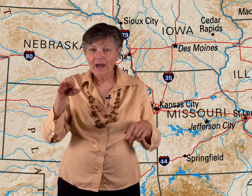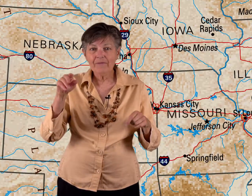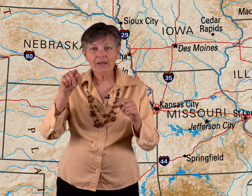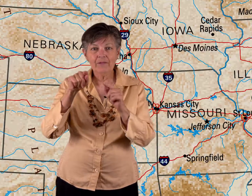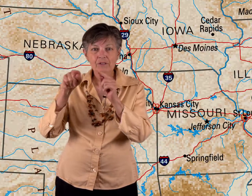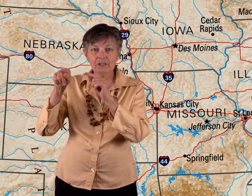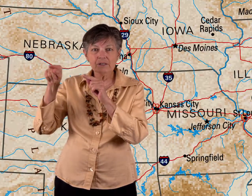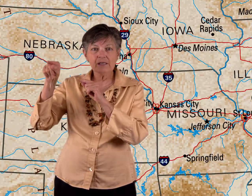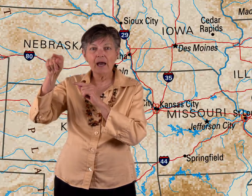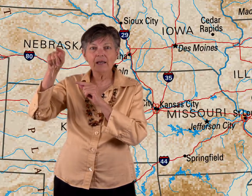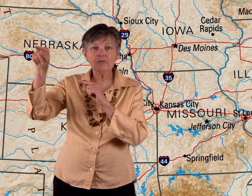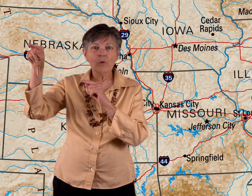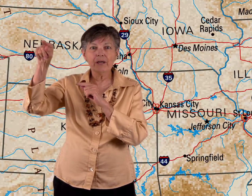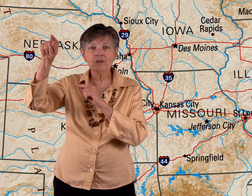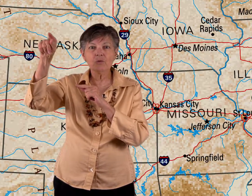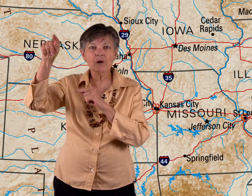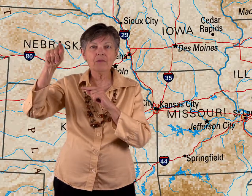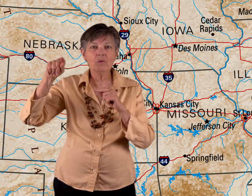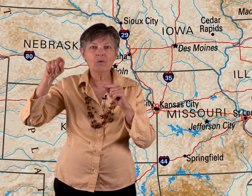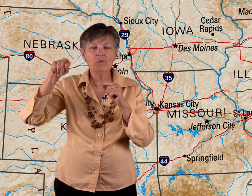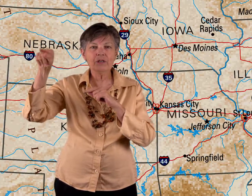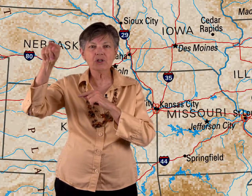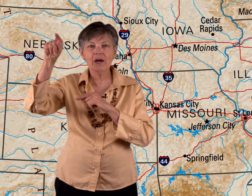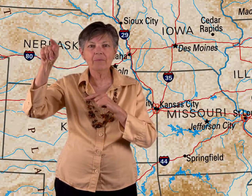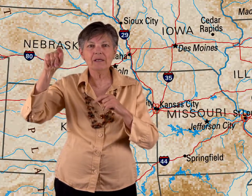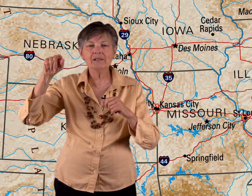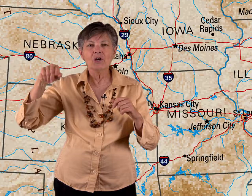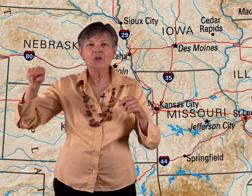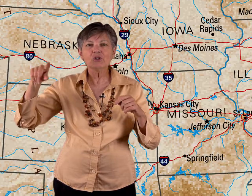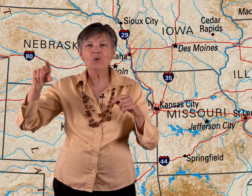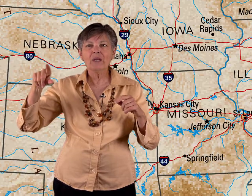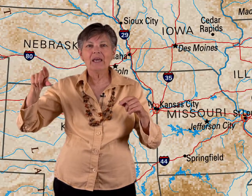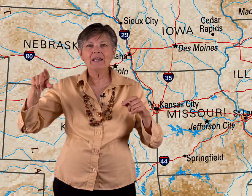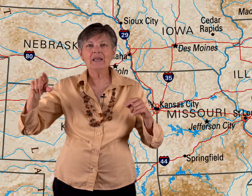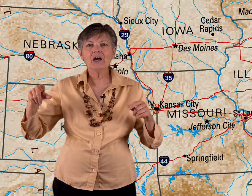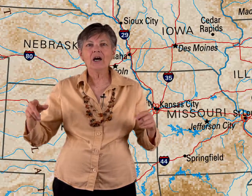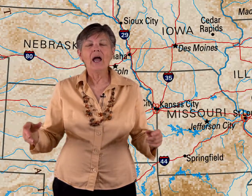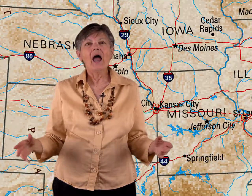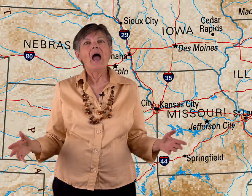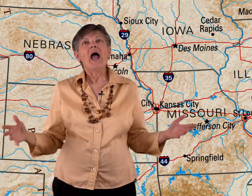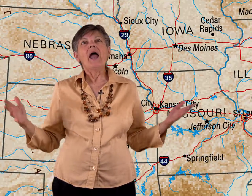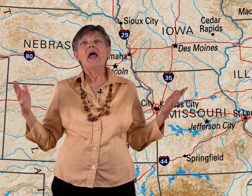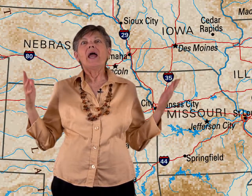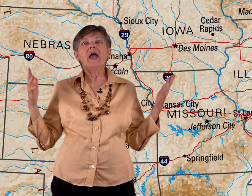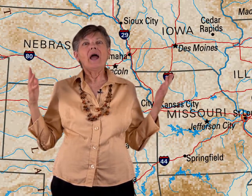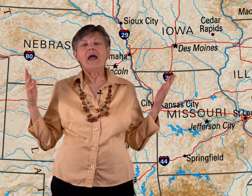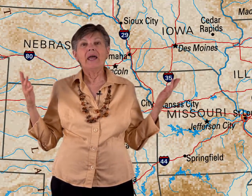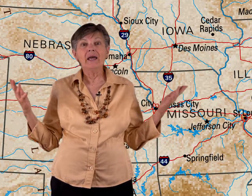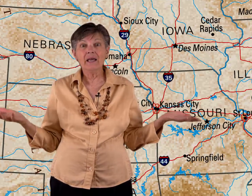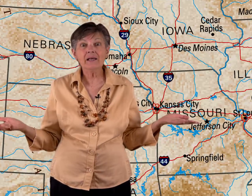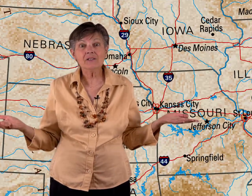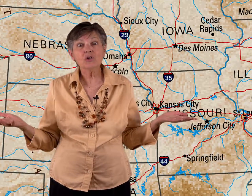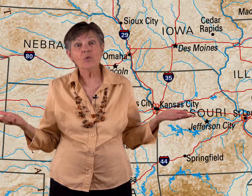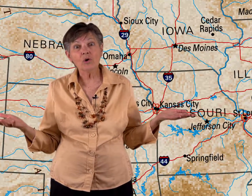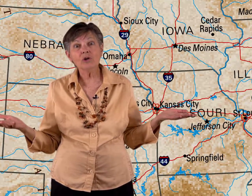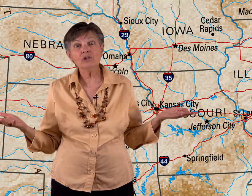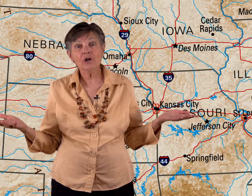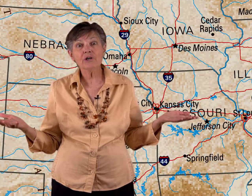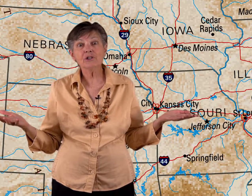driving and there's little signs pointing to where the wind chime is. So we get there. It is the world's largest